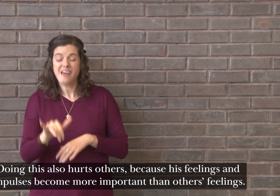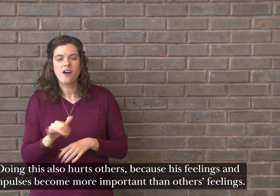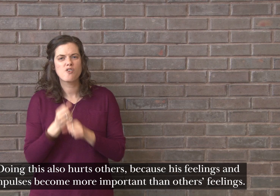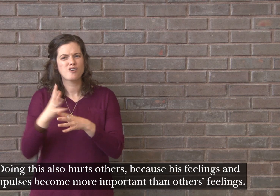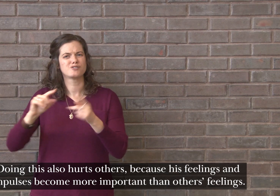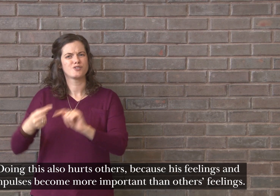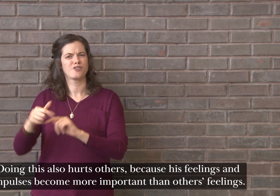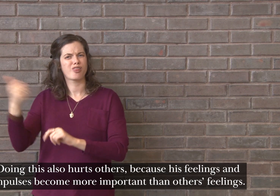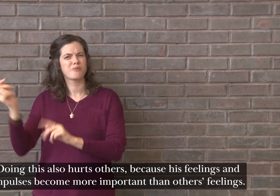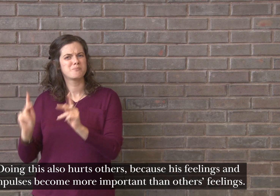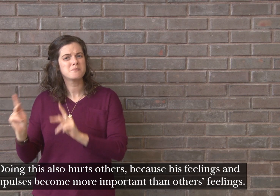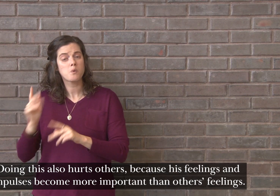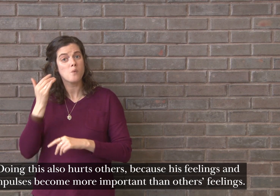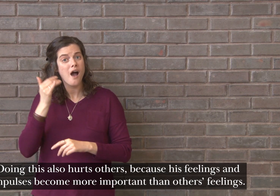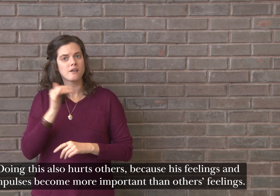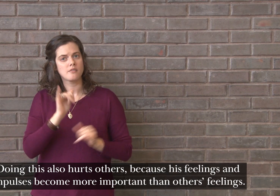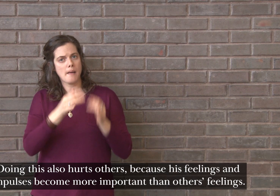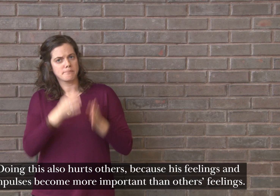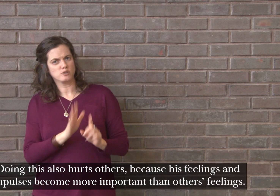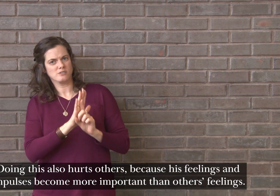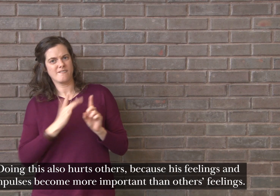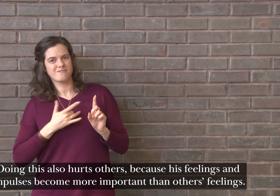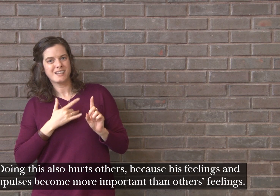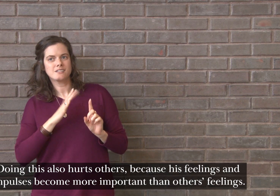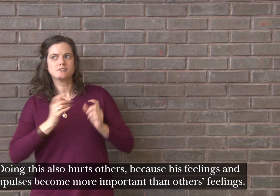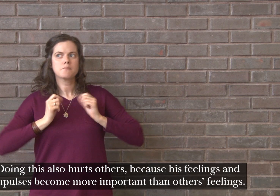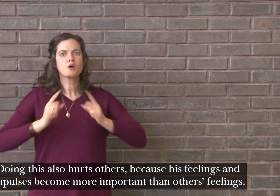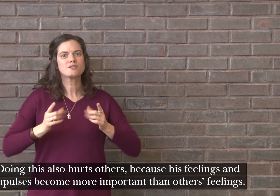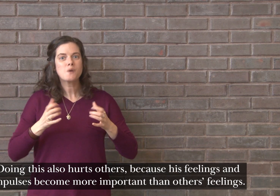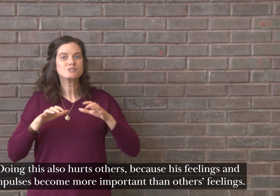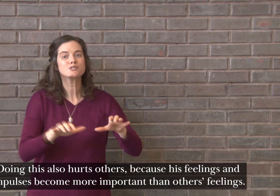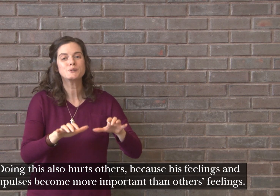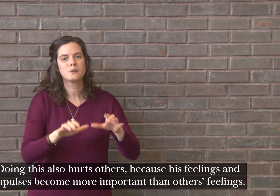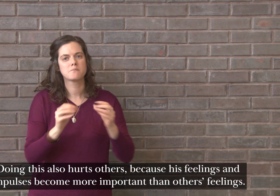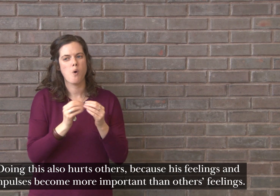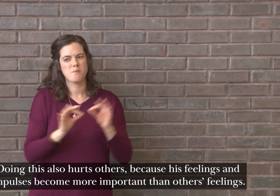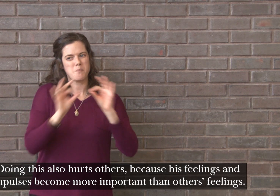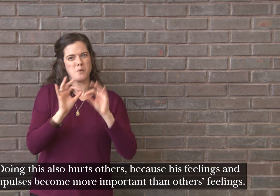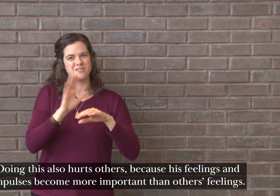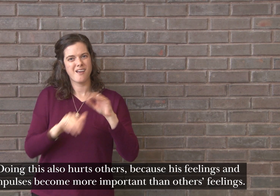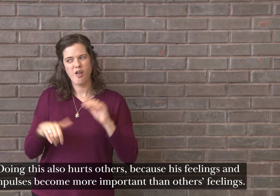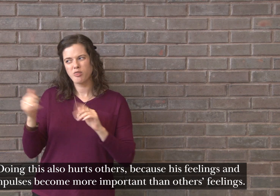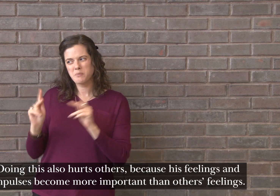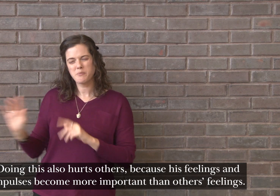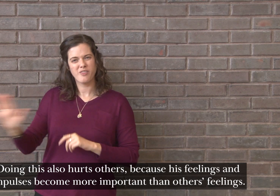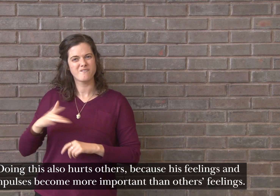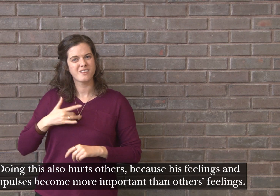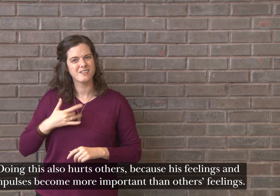Doing this also hurts others because his feelings and impulses become more important than others' feelings.